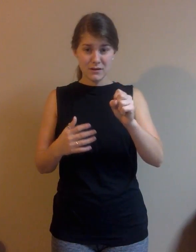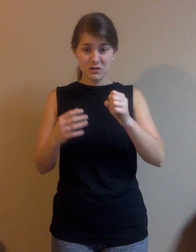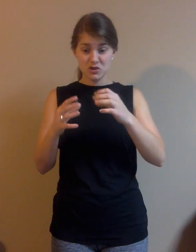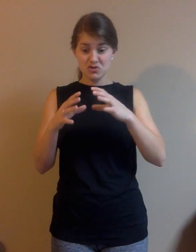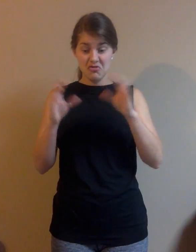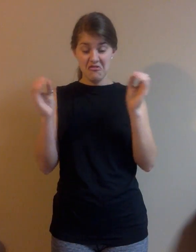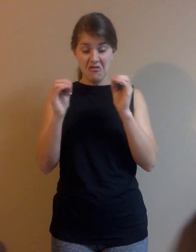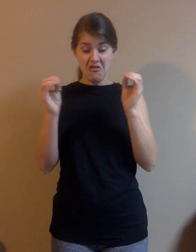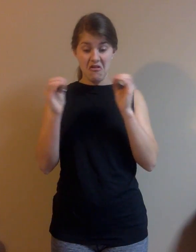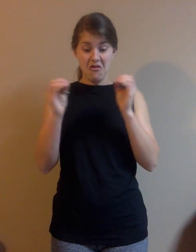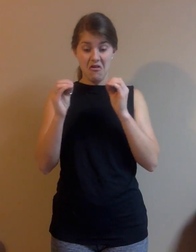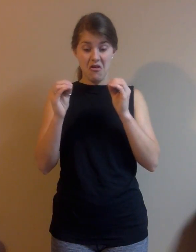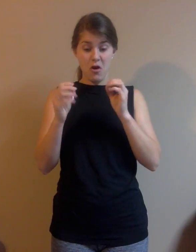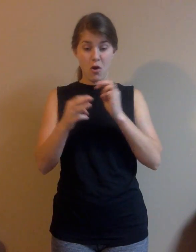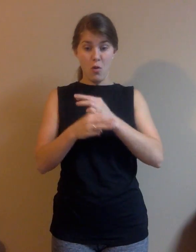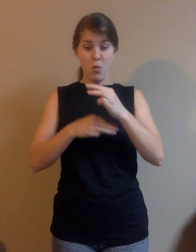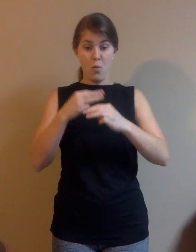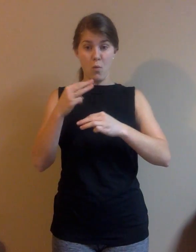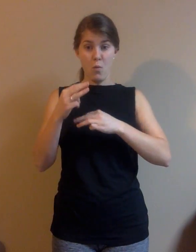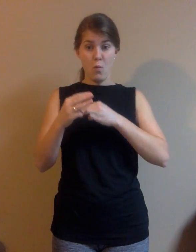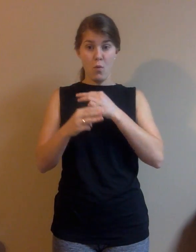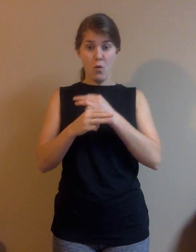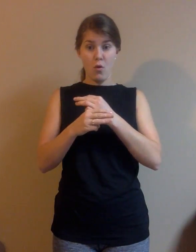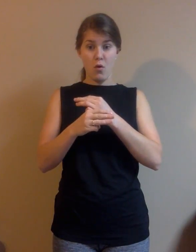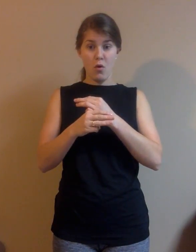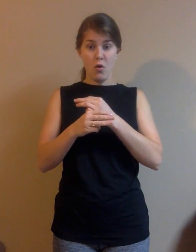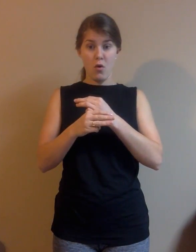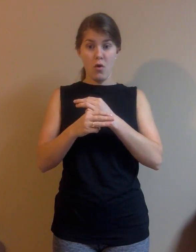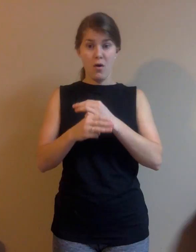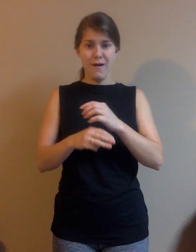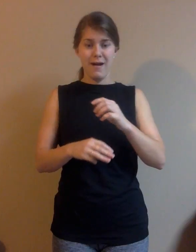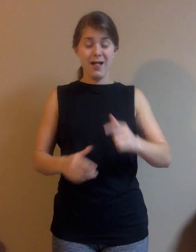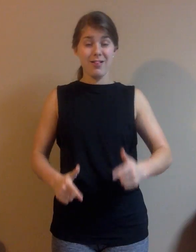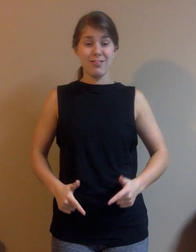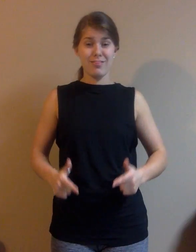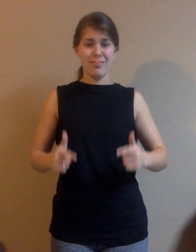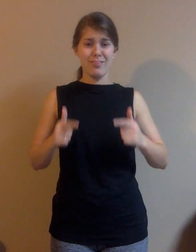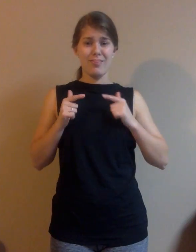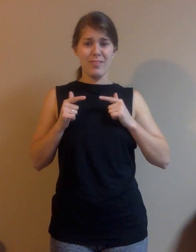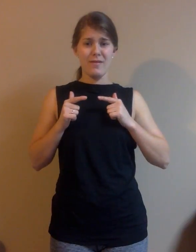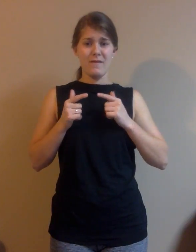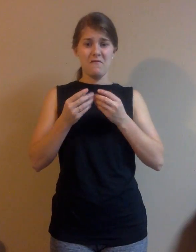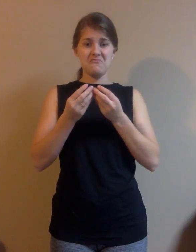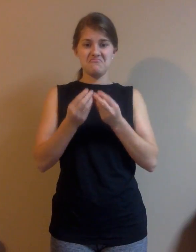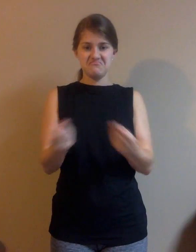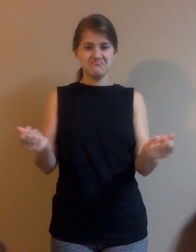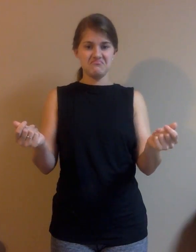human beings disappeared from the earth, within 50 years, all forms of life would flourish. And he's